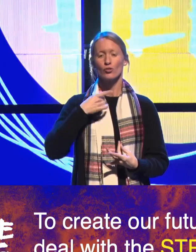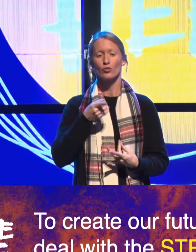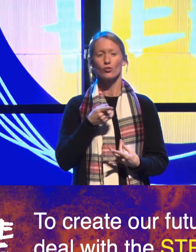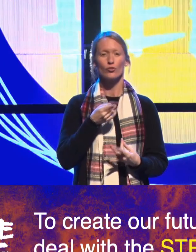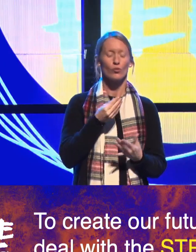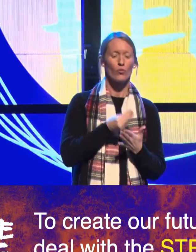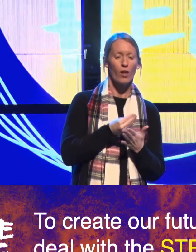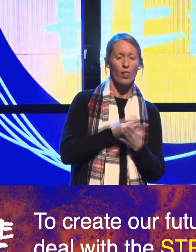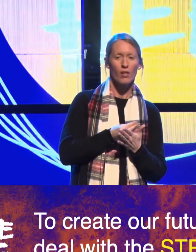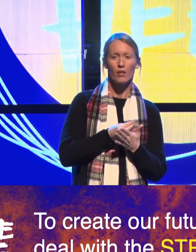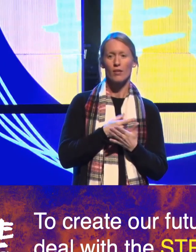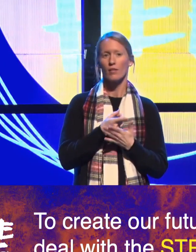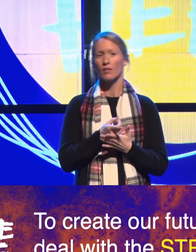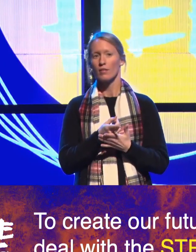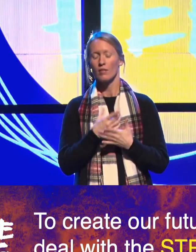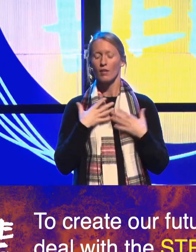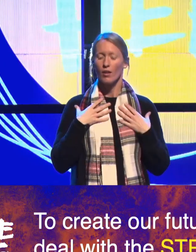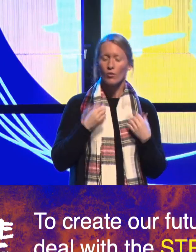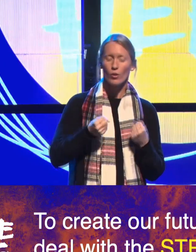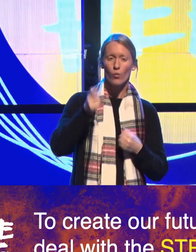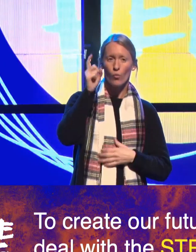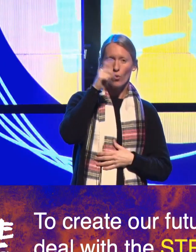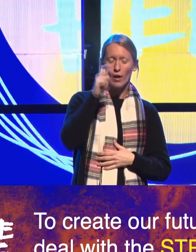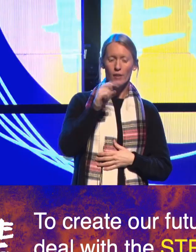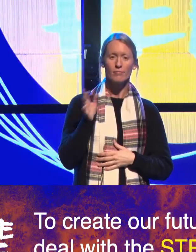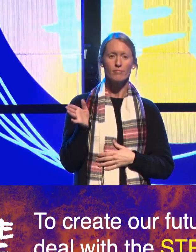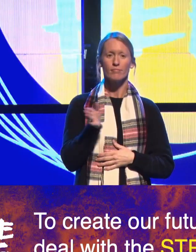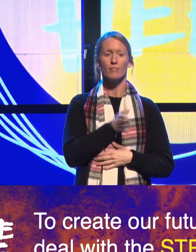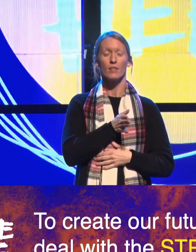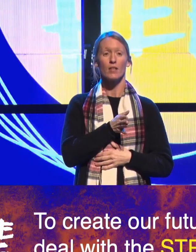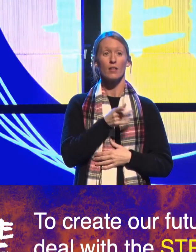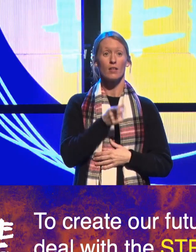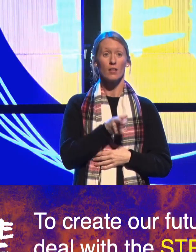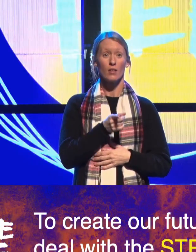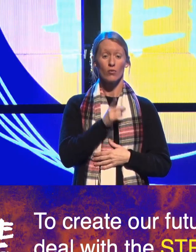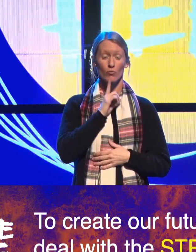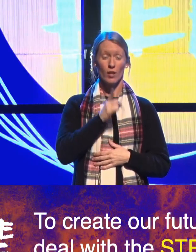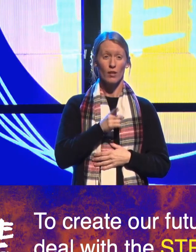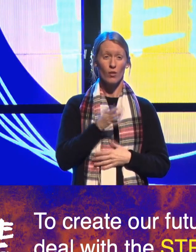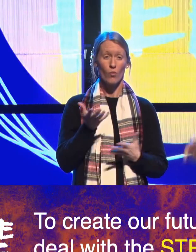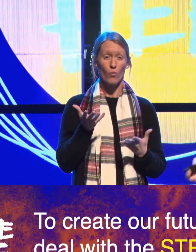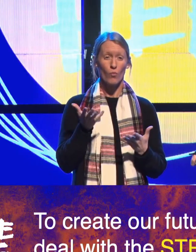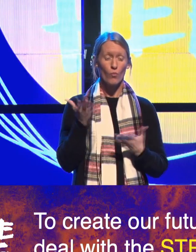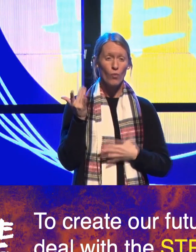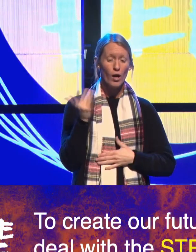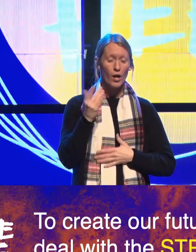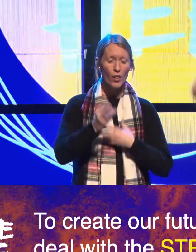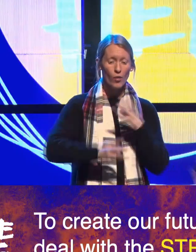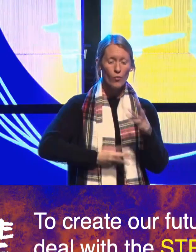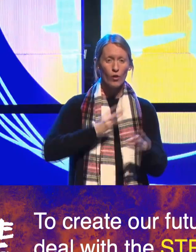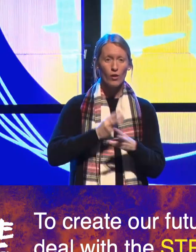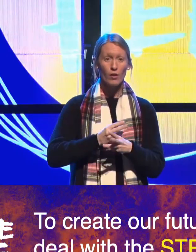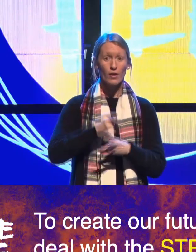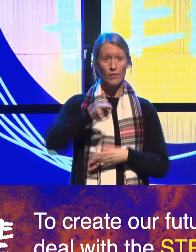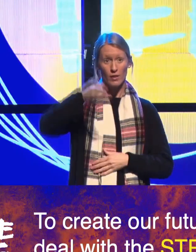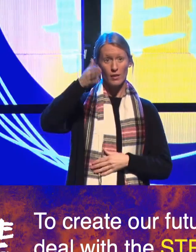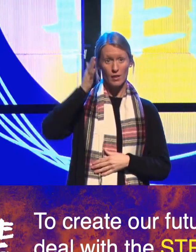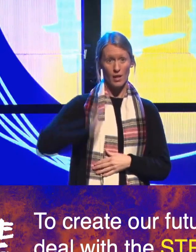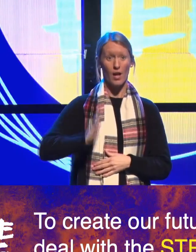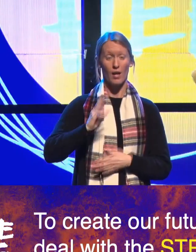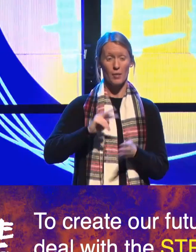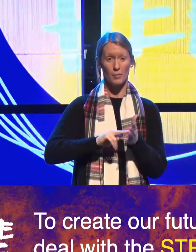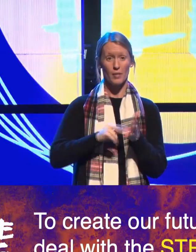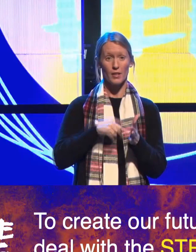wise. None of it. I'm not saying any of that. I'm just saying there is a reality that why in the world would love, if God is love, if the divine